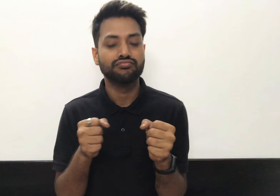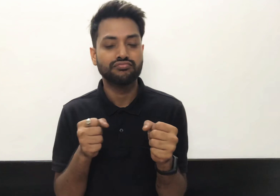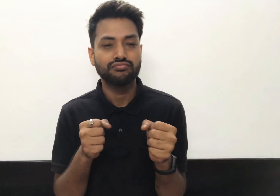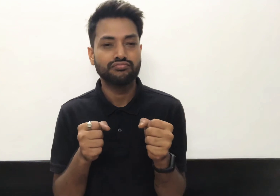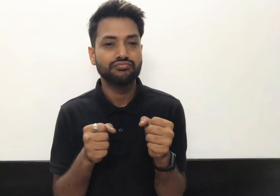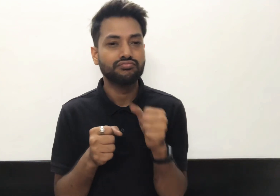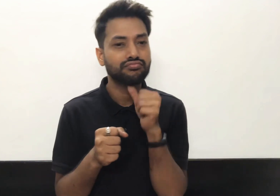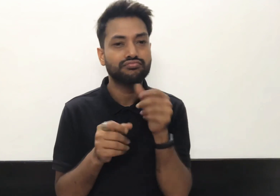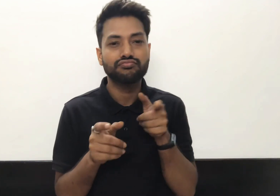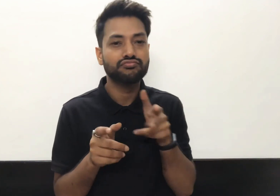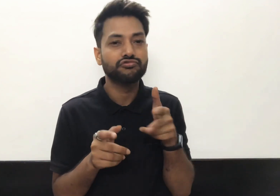that wheel.